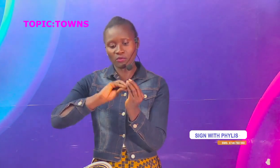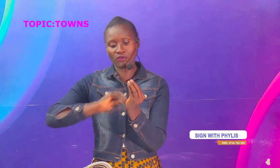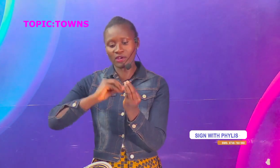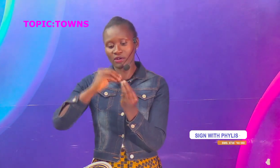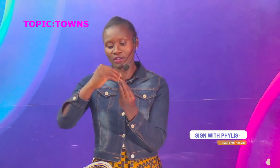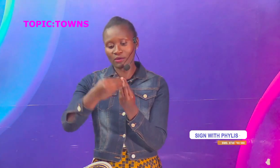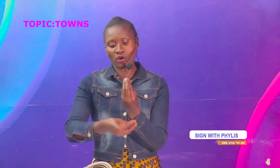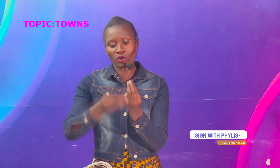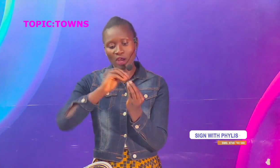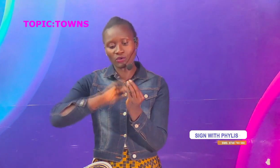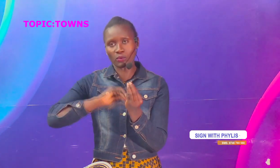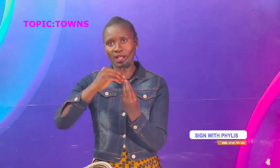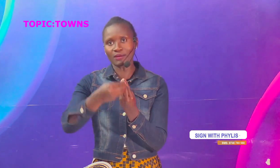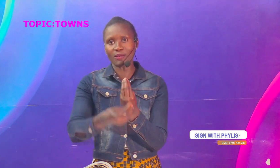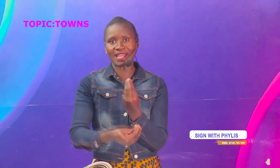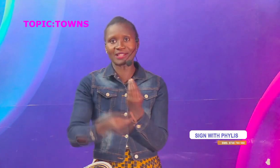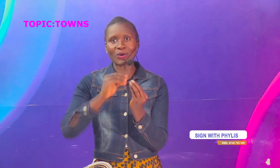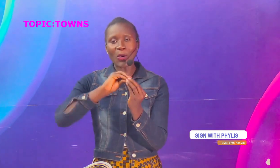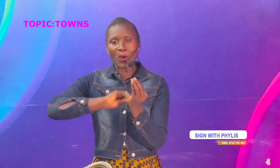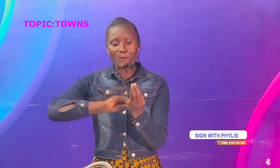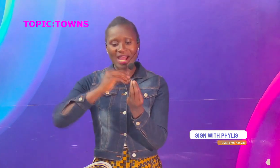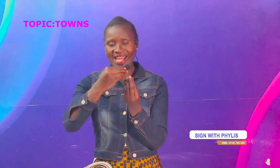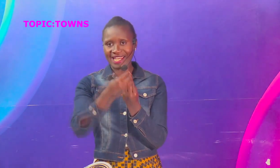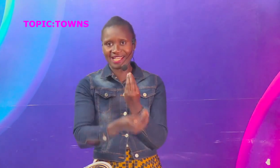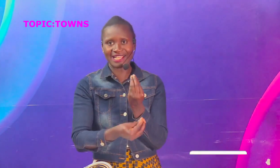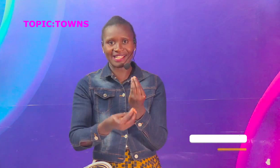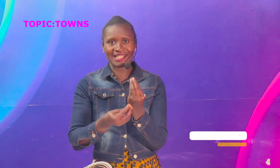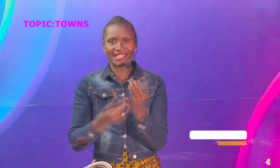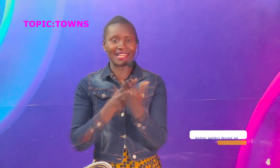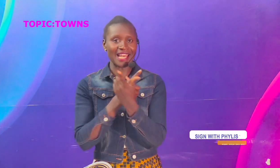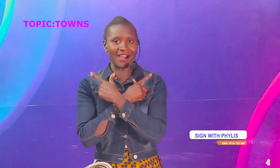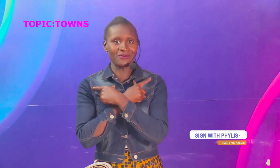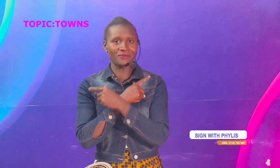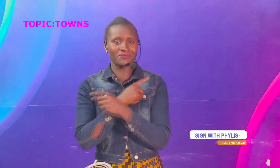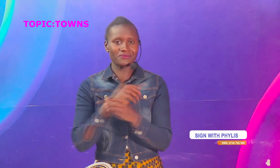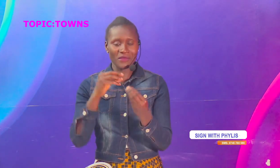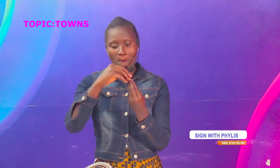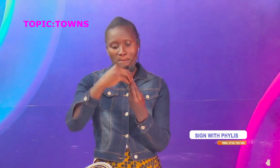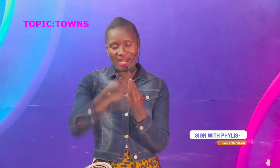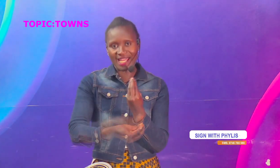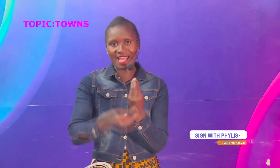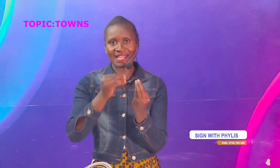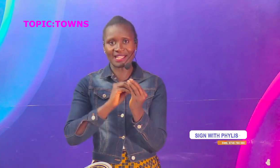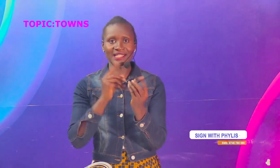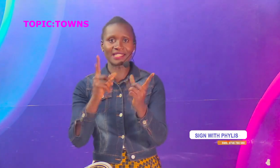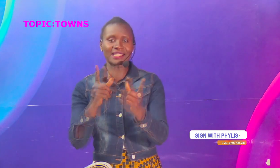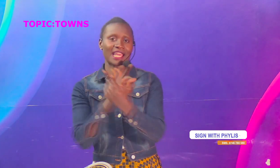the or how to peel banana. So banana. They love banana. This is the sign for